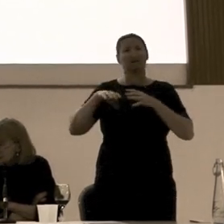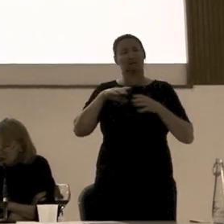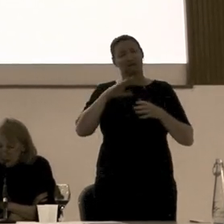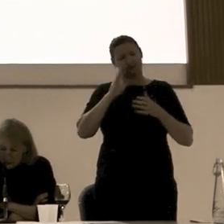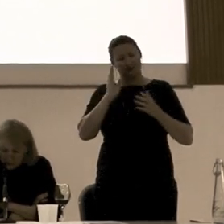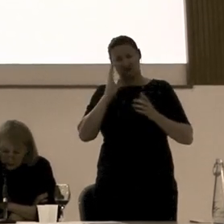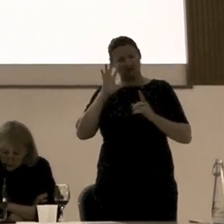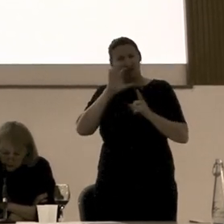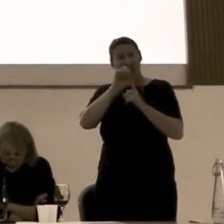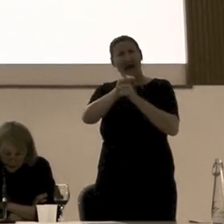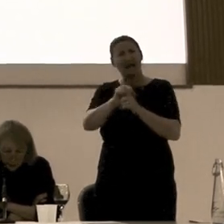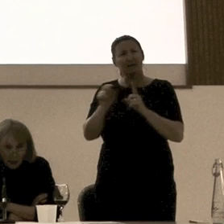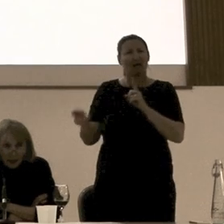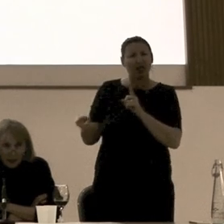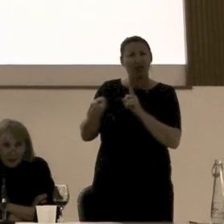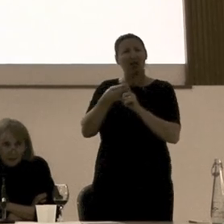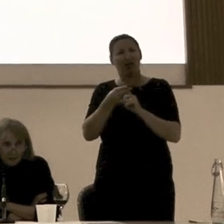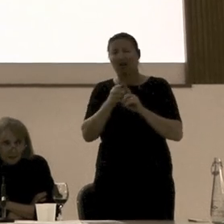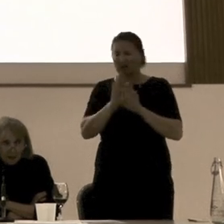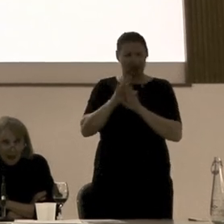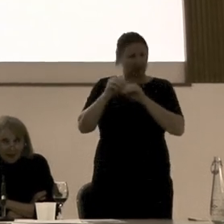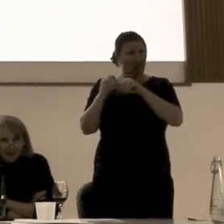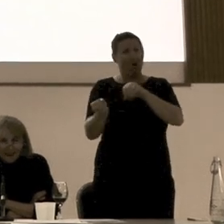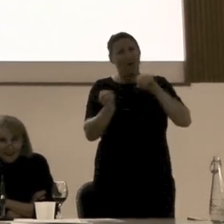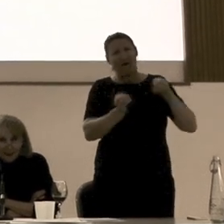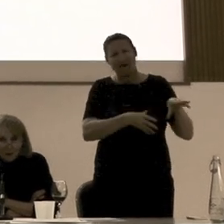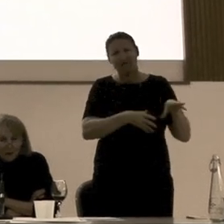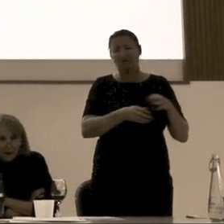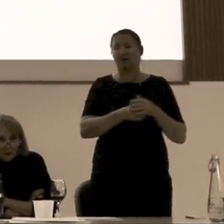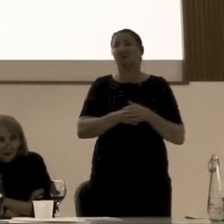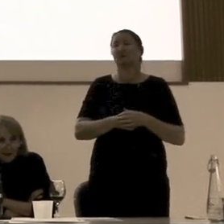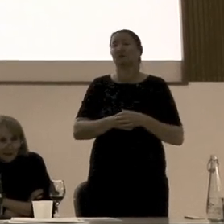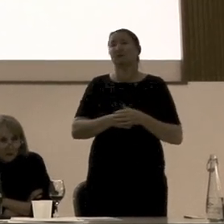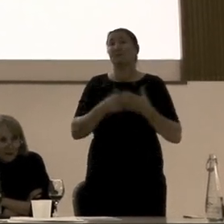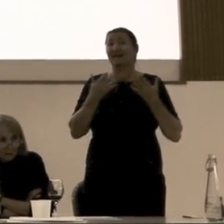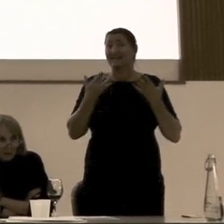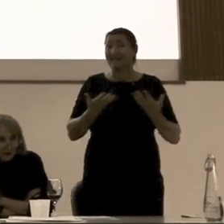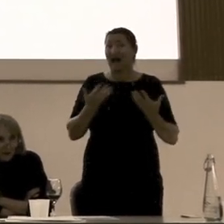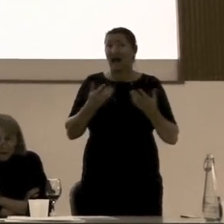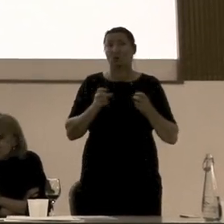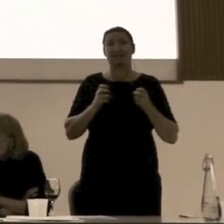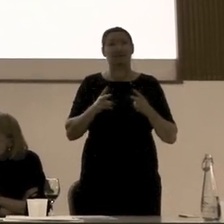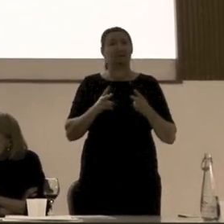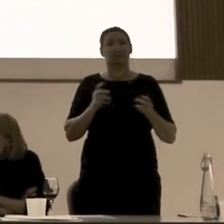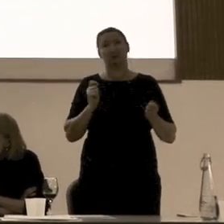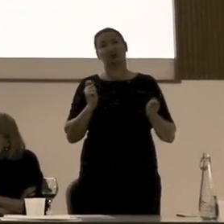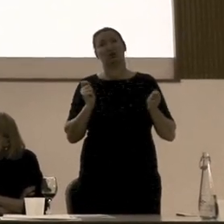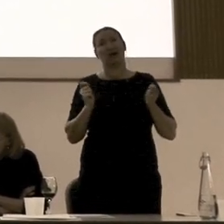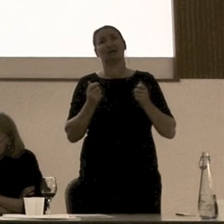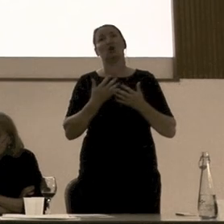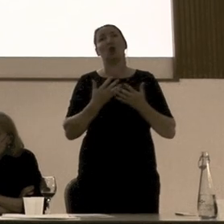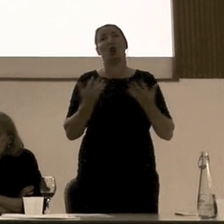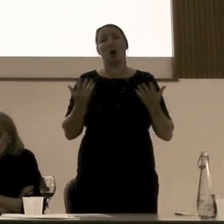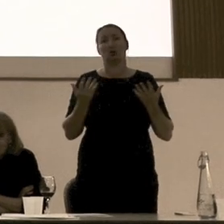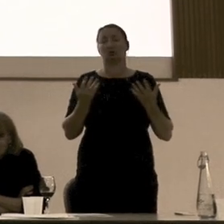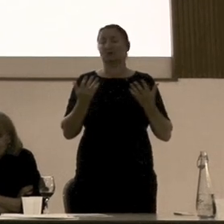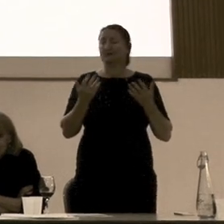socially constructed labels. And unlike now, when the whole system is bogged down with bureaucracy